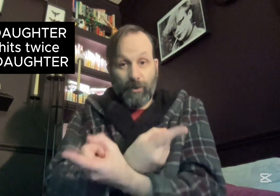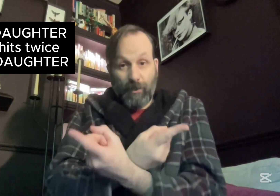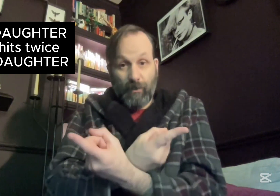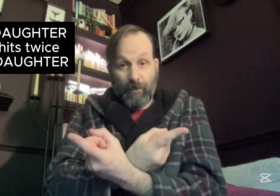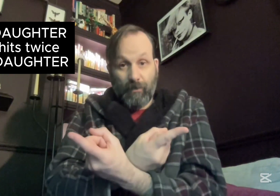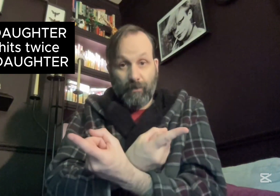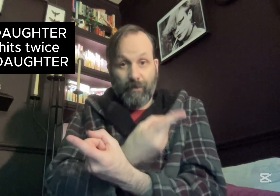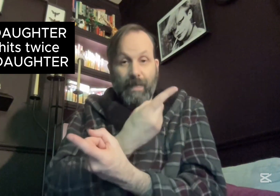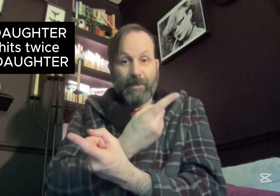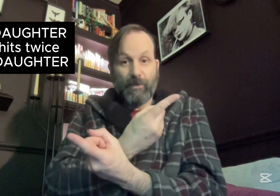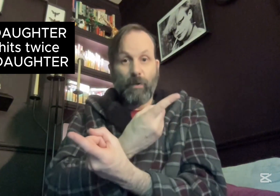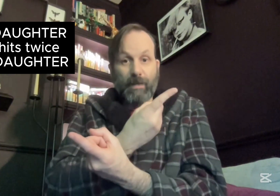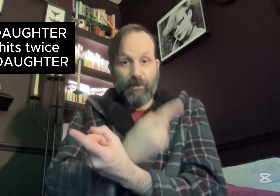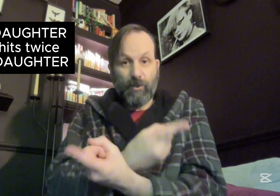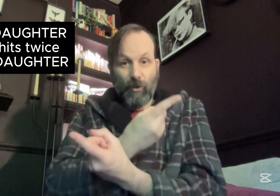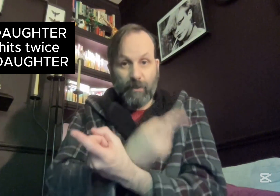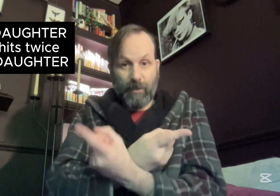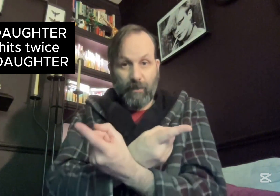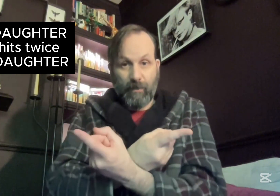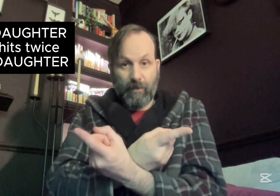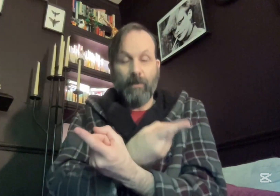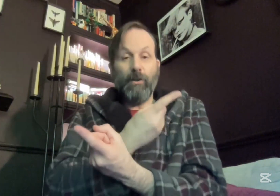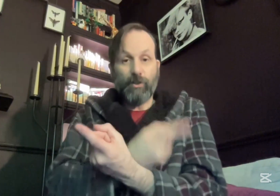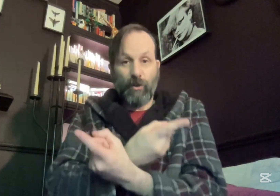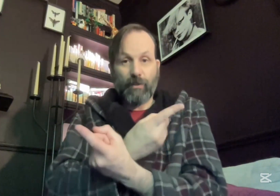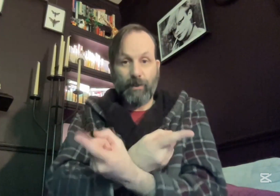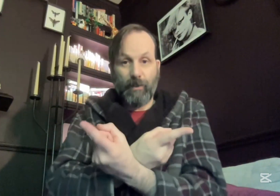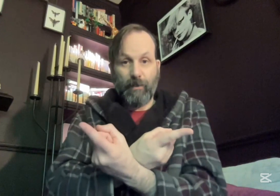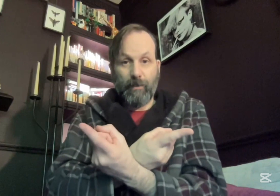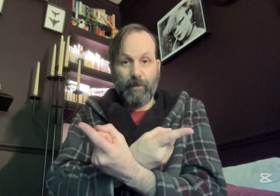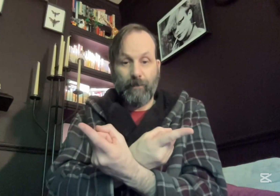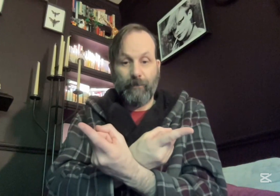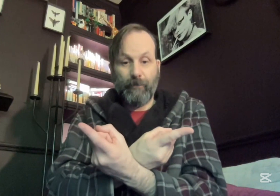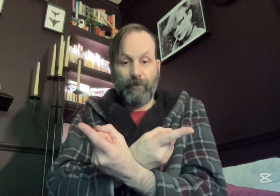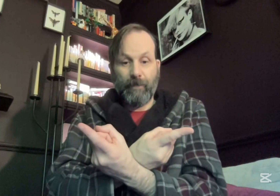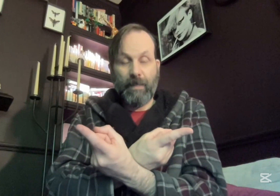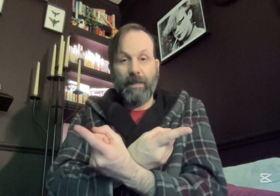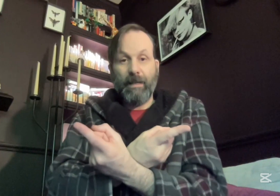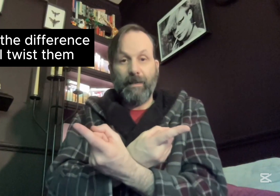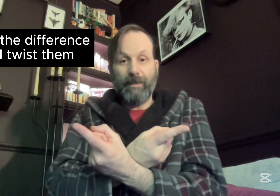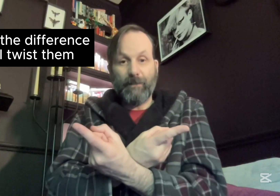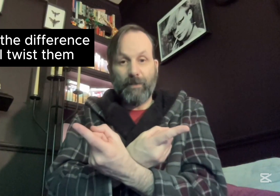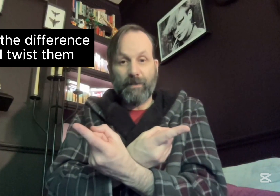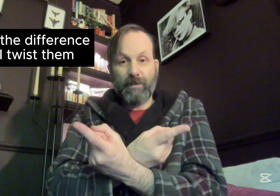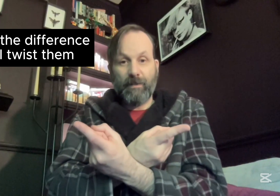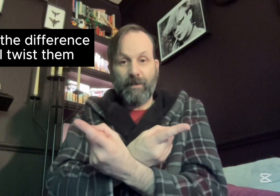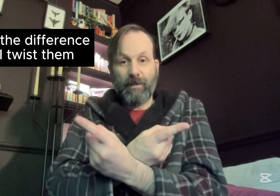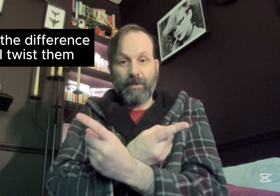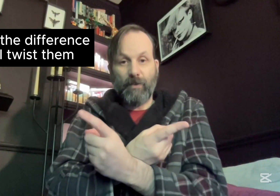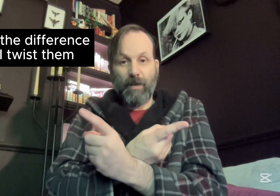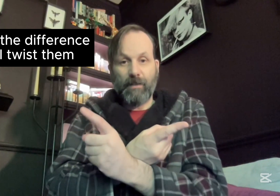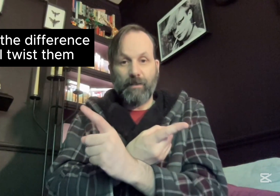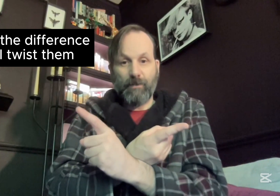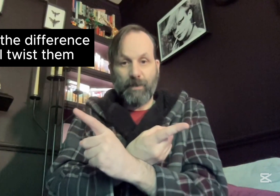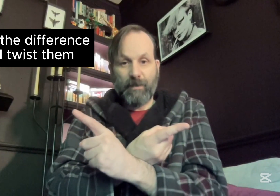Daughter, hits twice, daughter, daughter. And the difference is if I twist